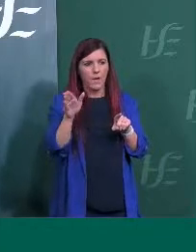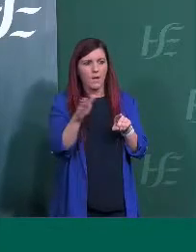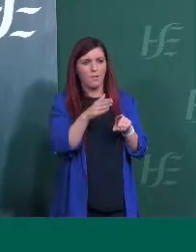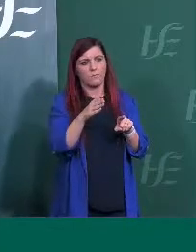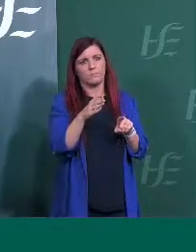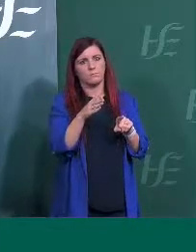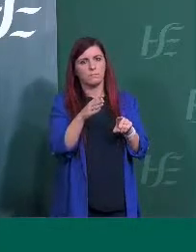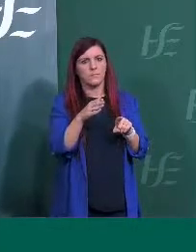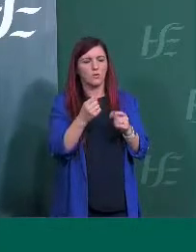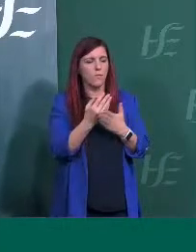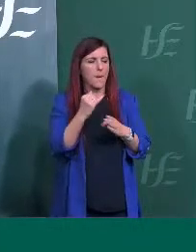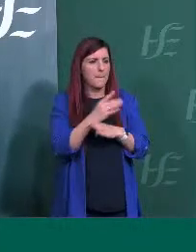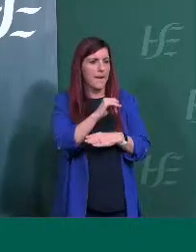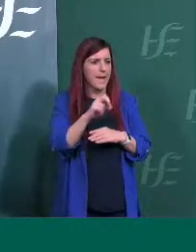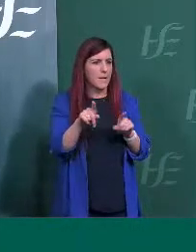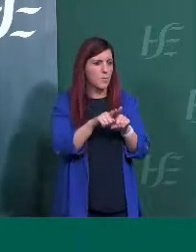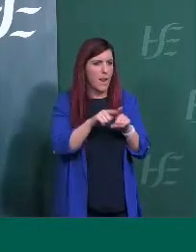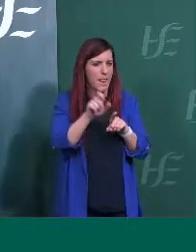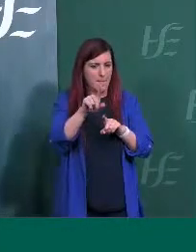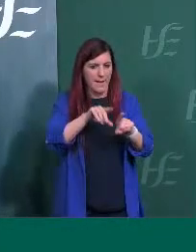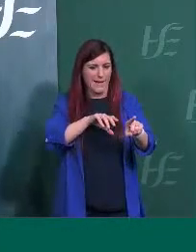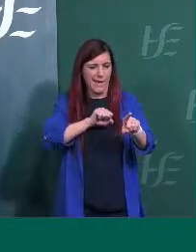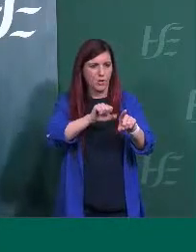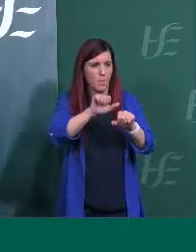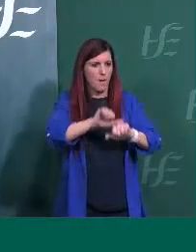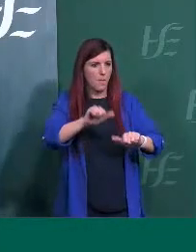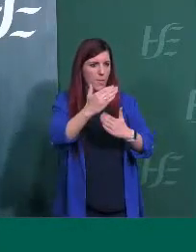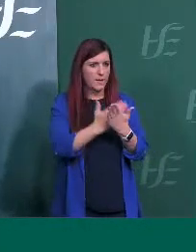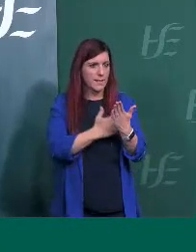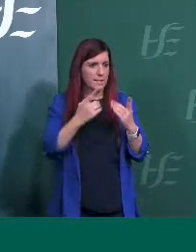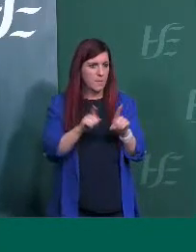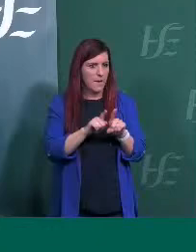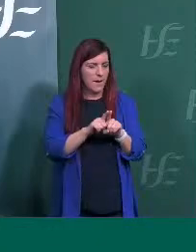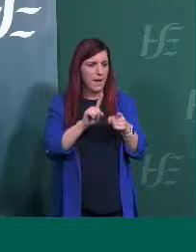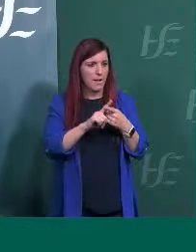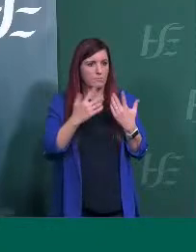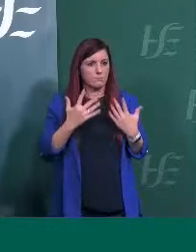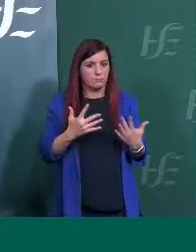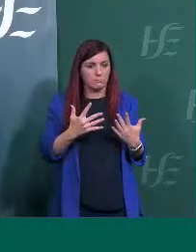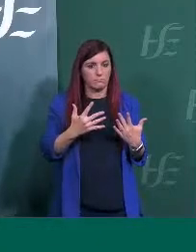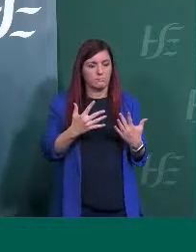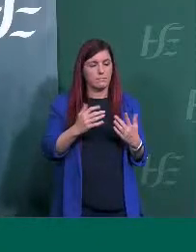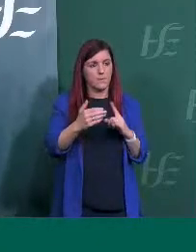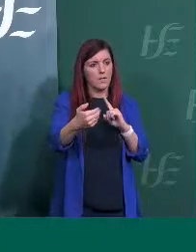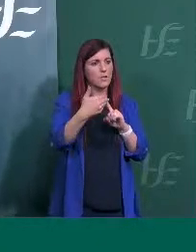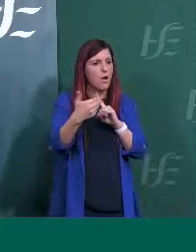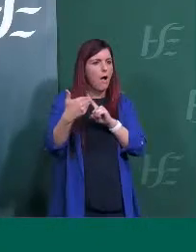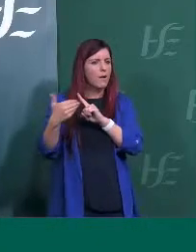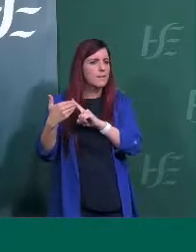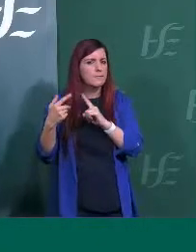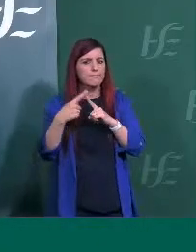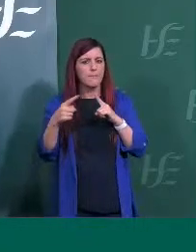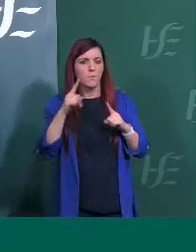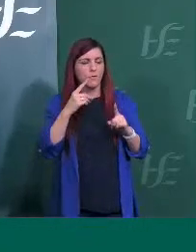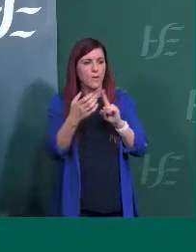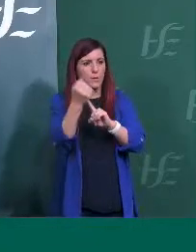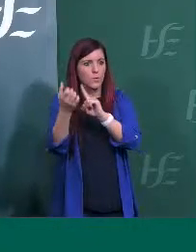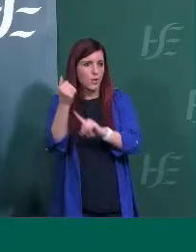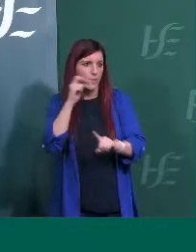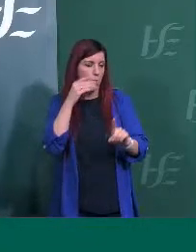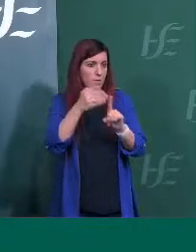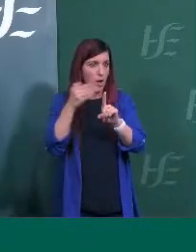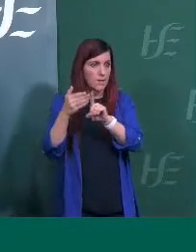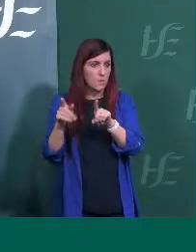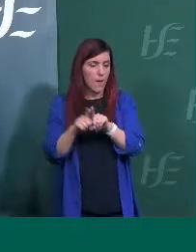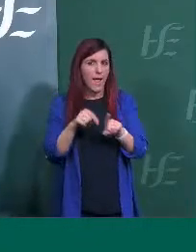described by Anne, and we're trying to catch up with waiting lists and also keep up our targets with respect to some time-critical conditions, such as